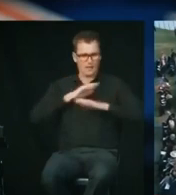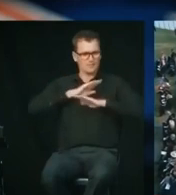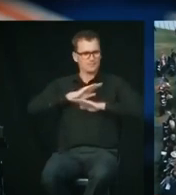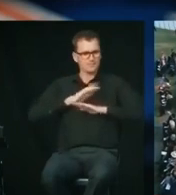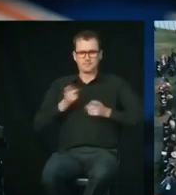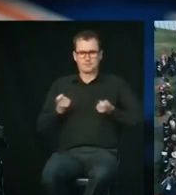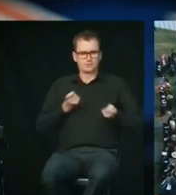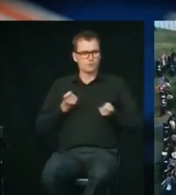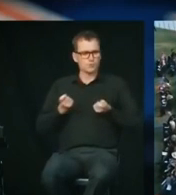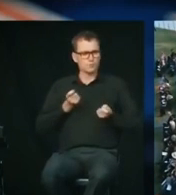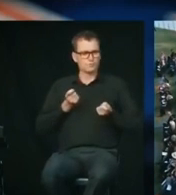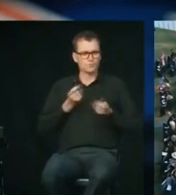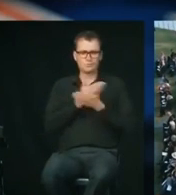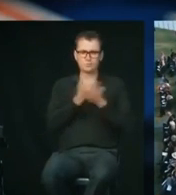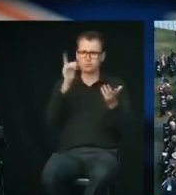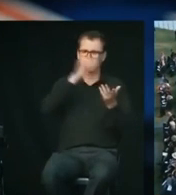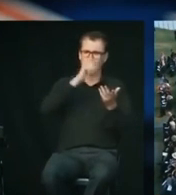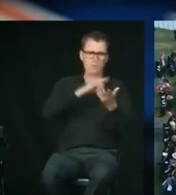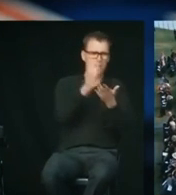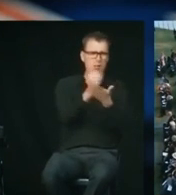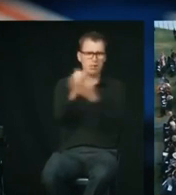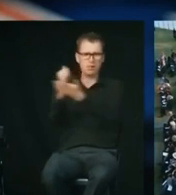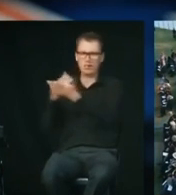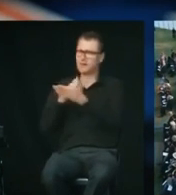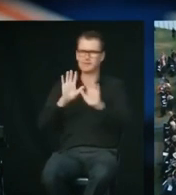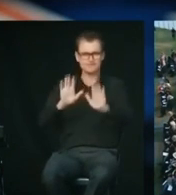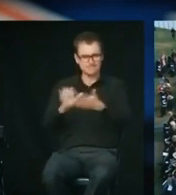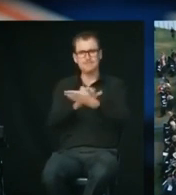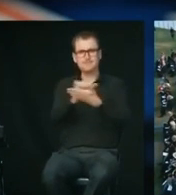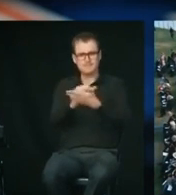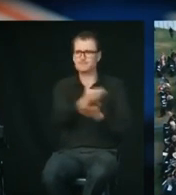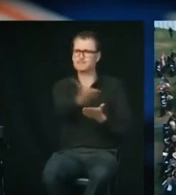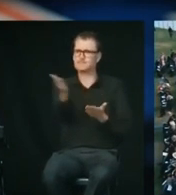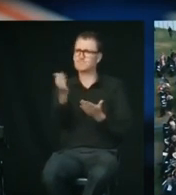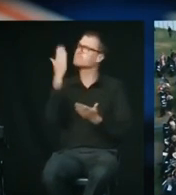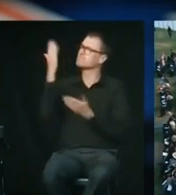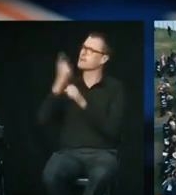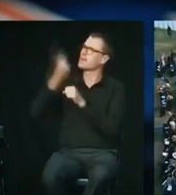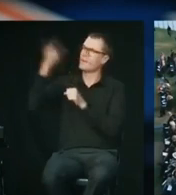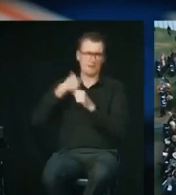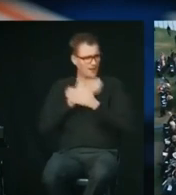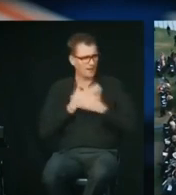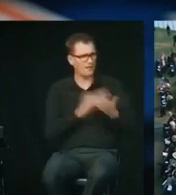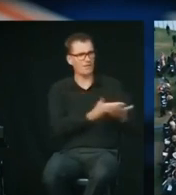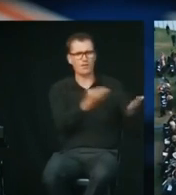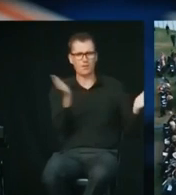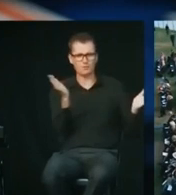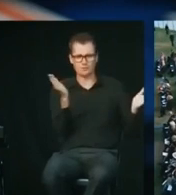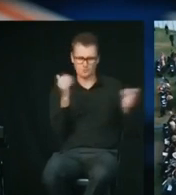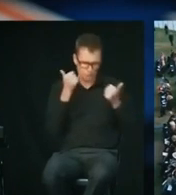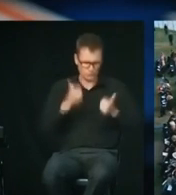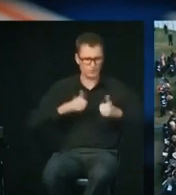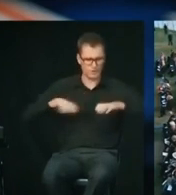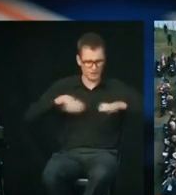and pardon their fellow human, Allah loves those who are good